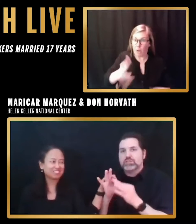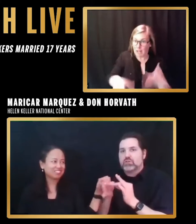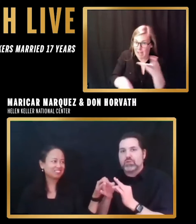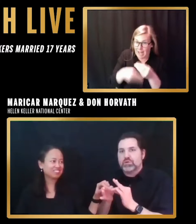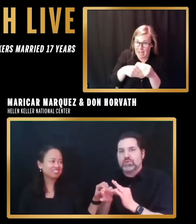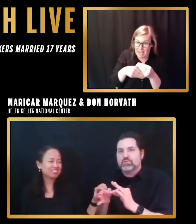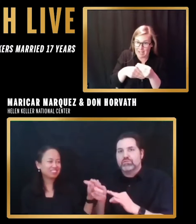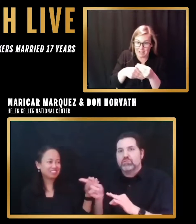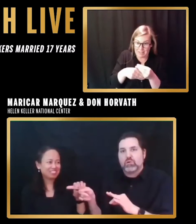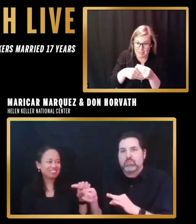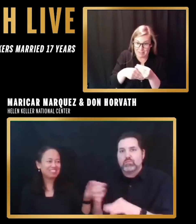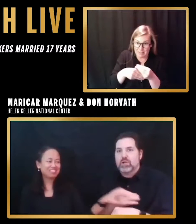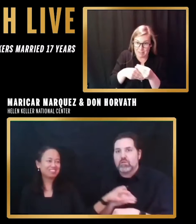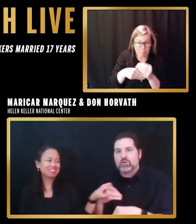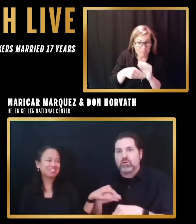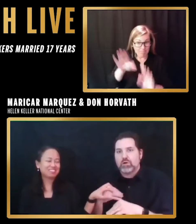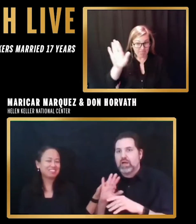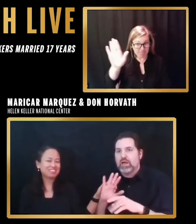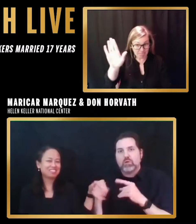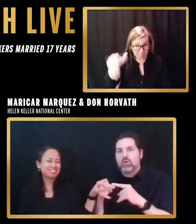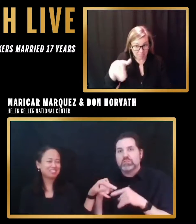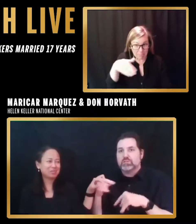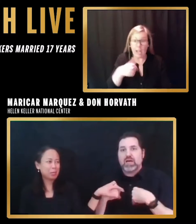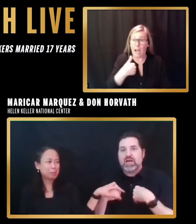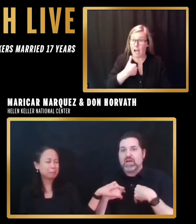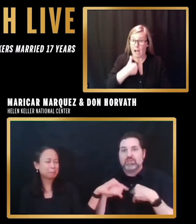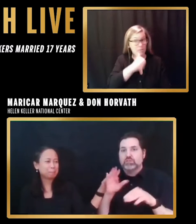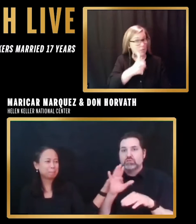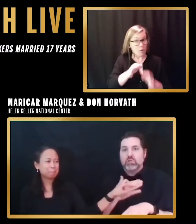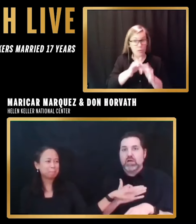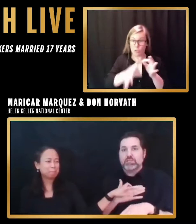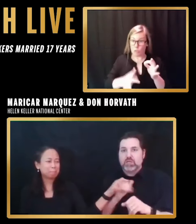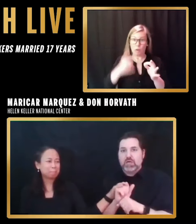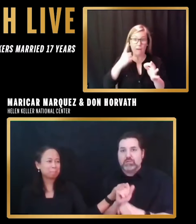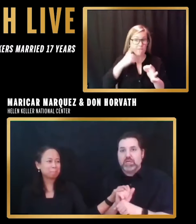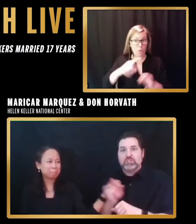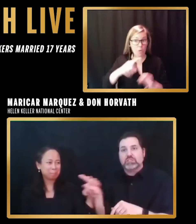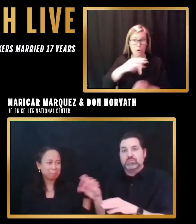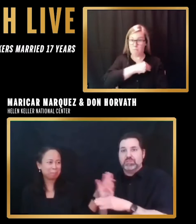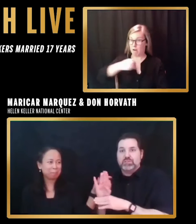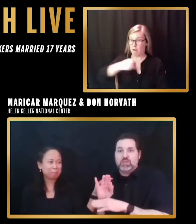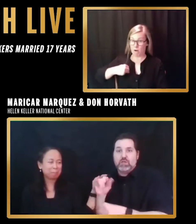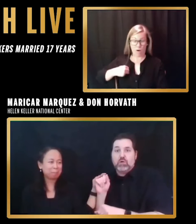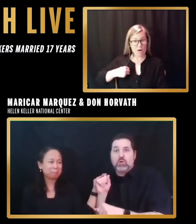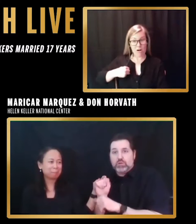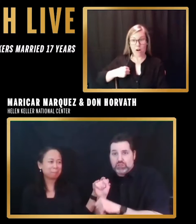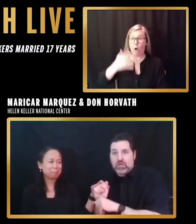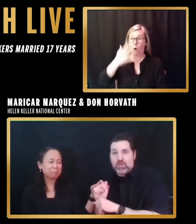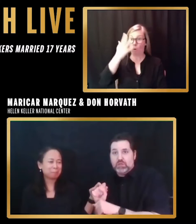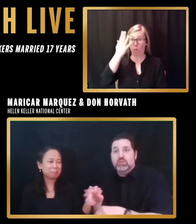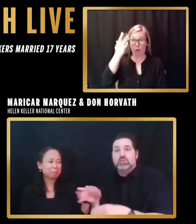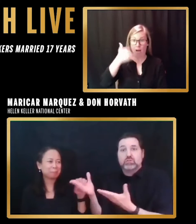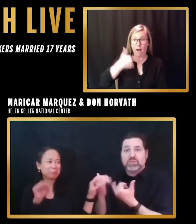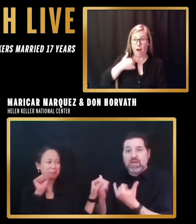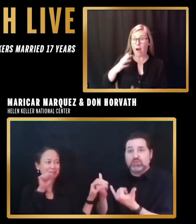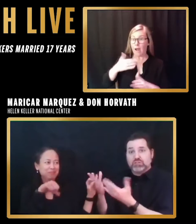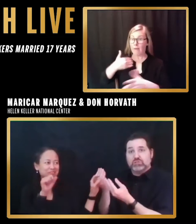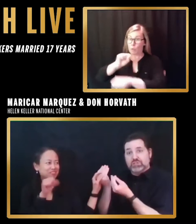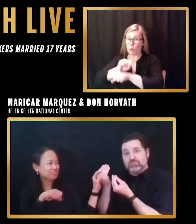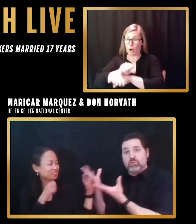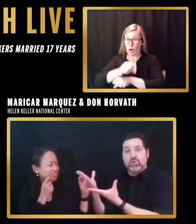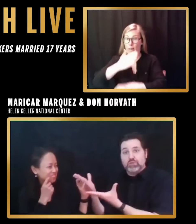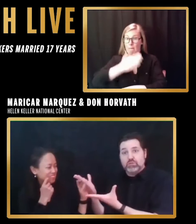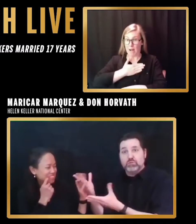not interpret for Maricar at all because I have to do my job and she's busy on her job. So now